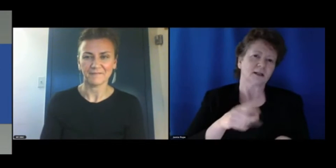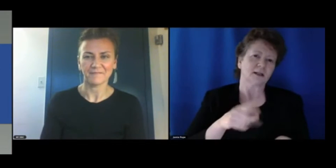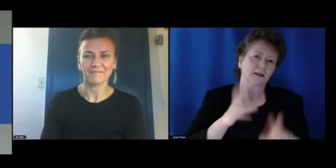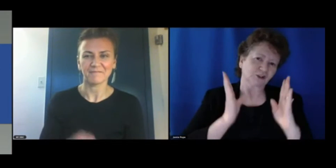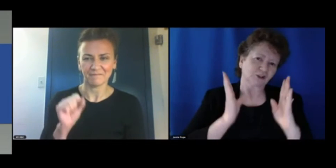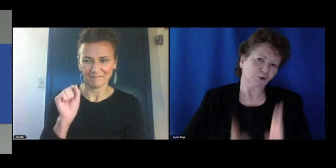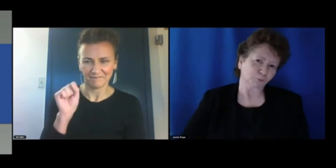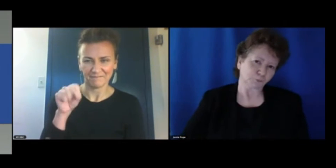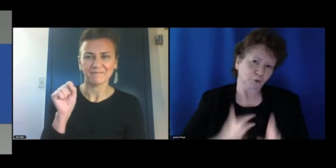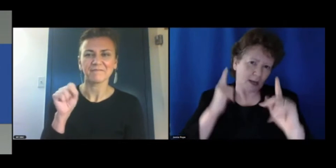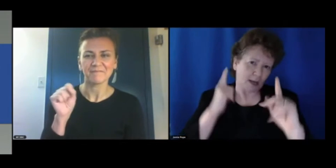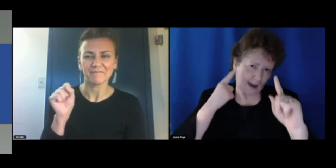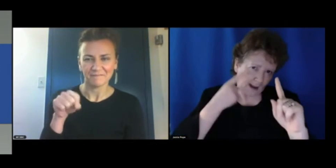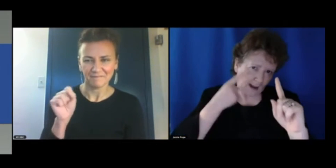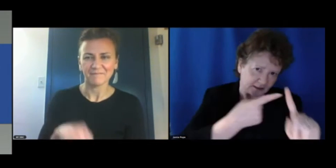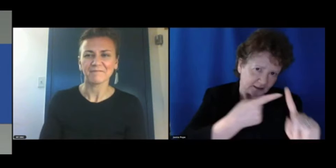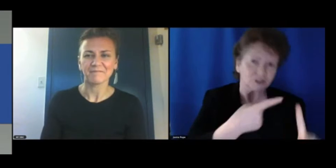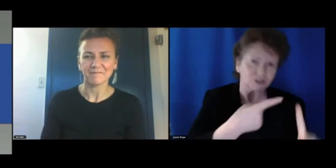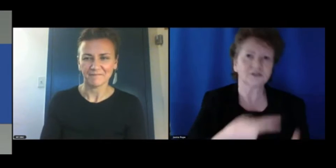presentations together.